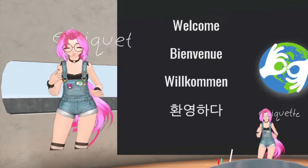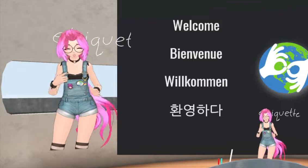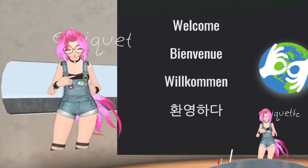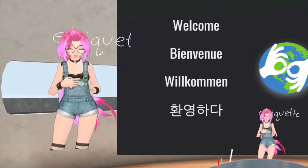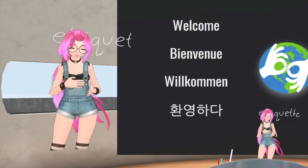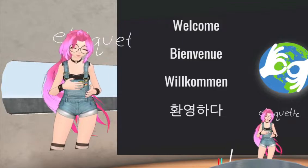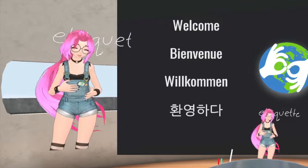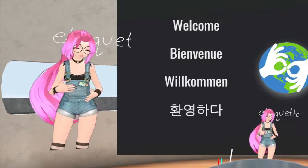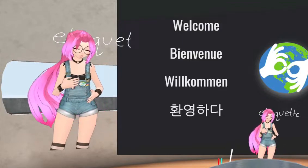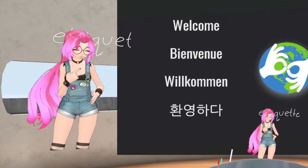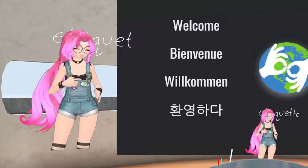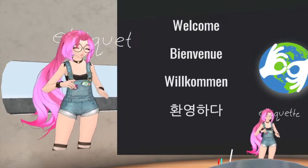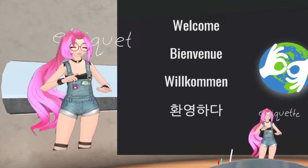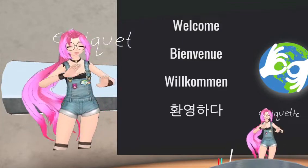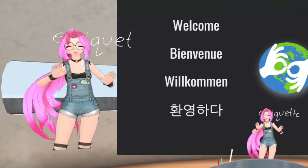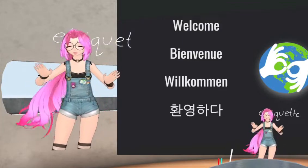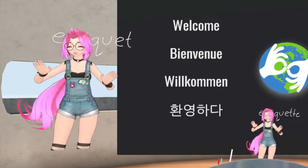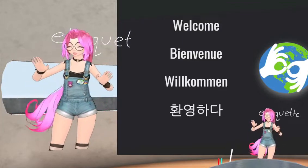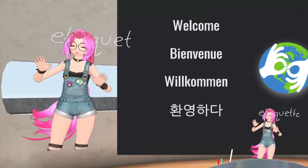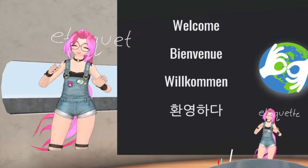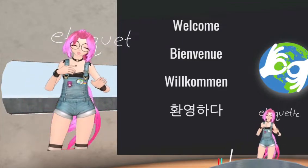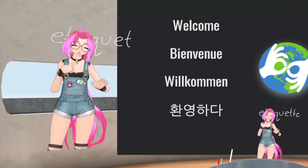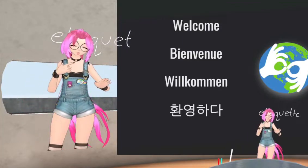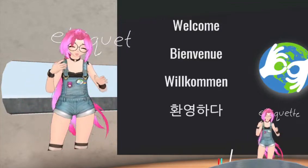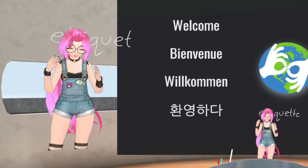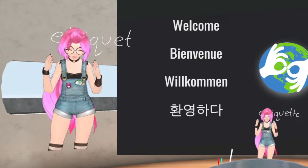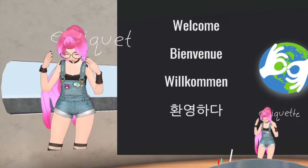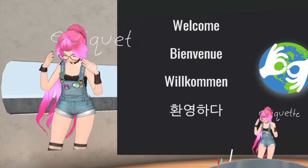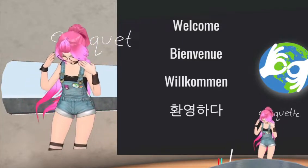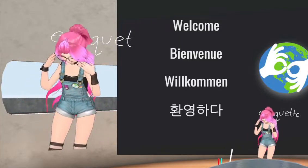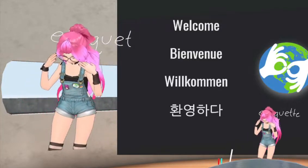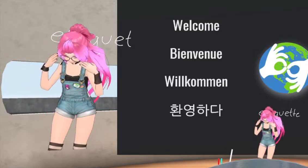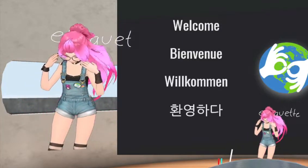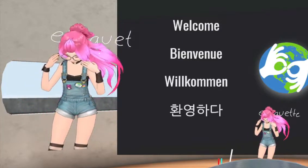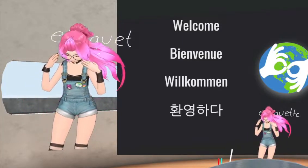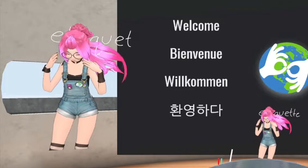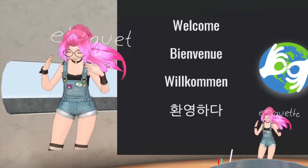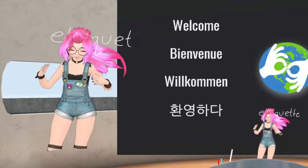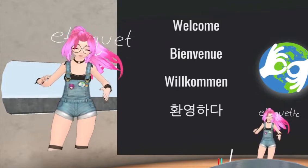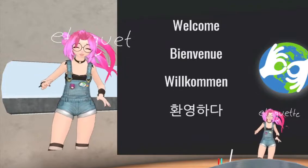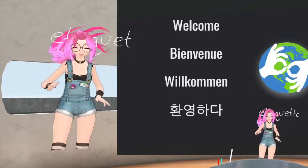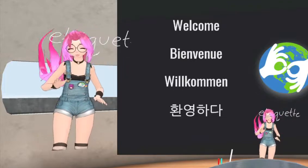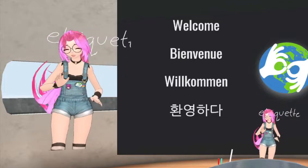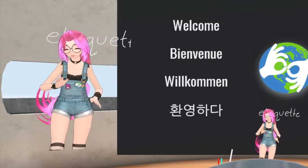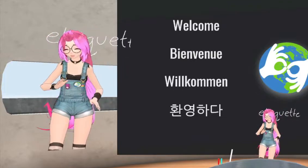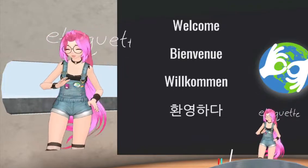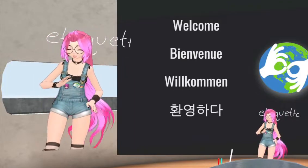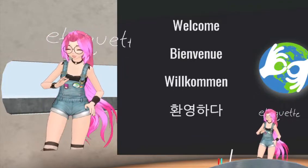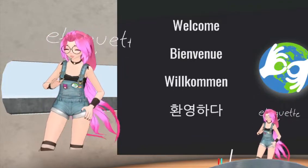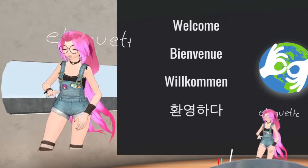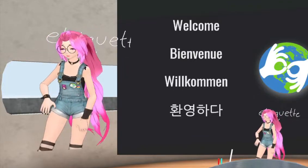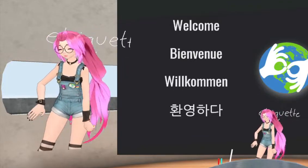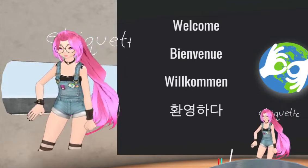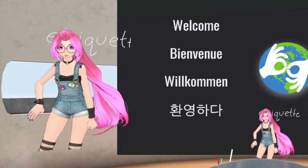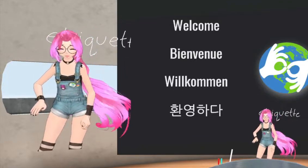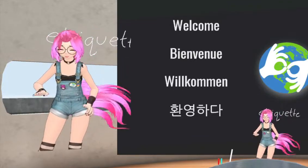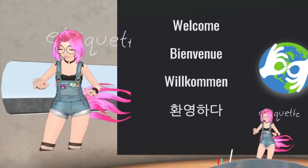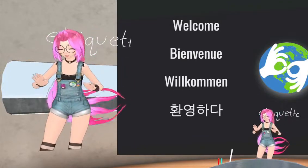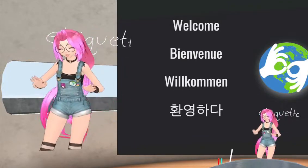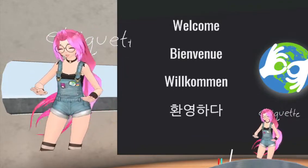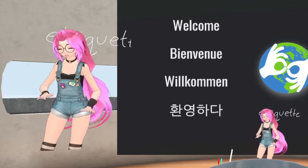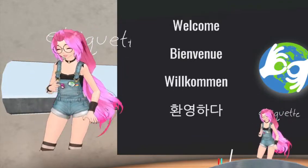hearing it goes with hand in hand. ASL is yelling over people that are hard of hearing makes it hard